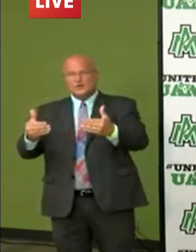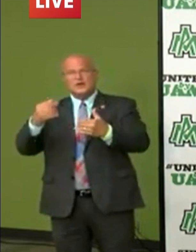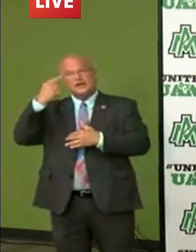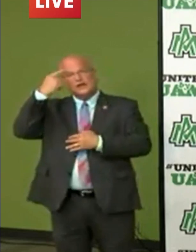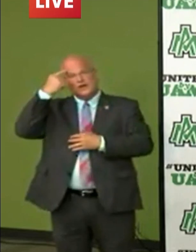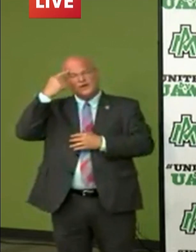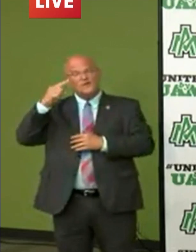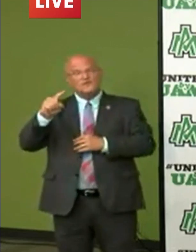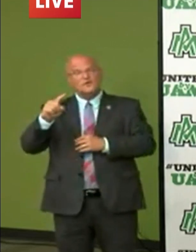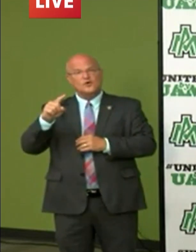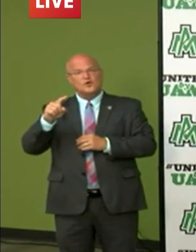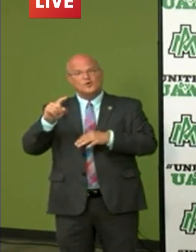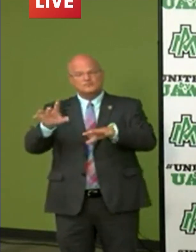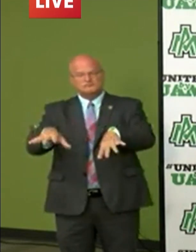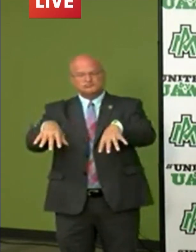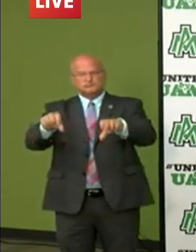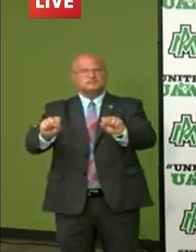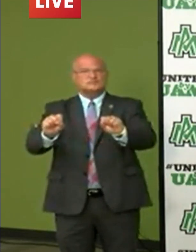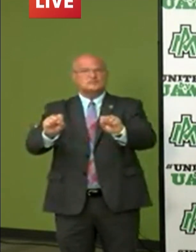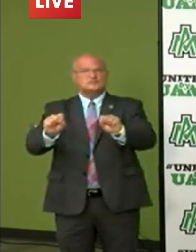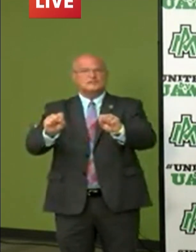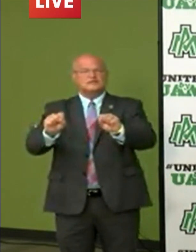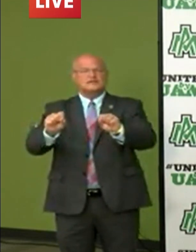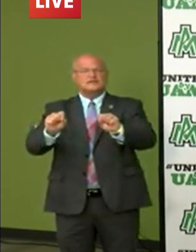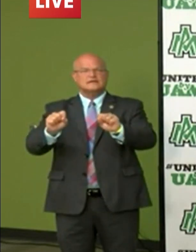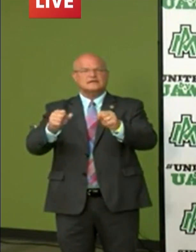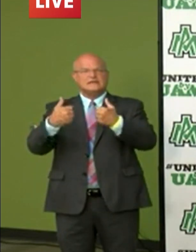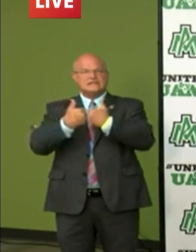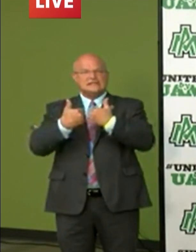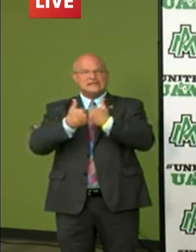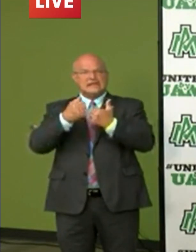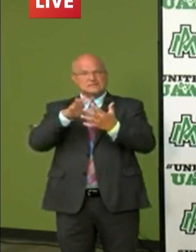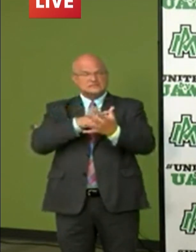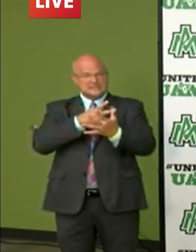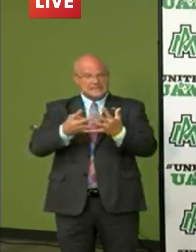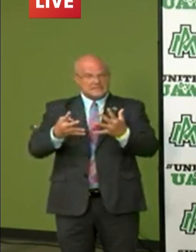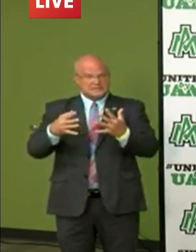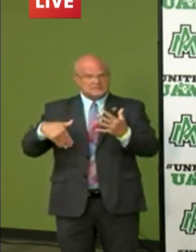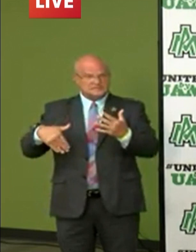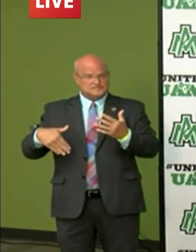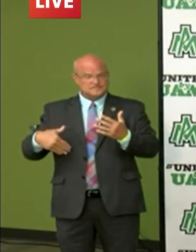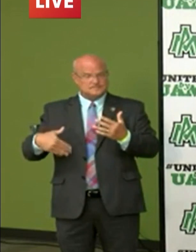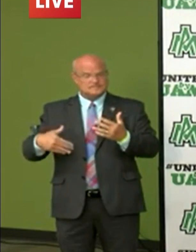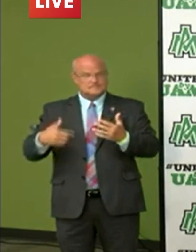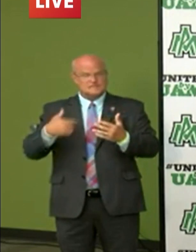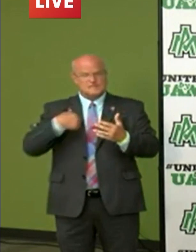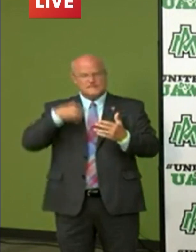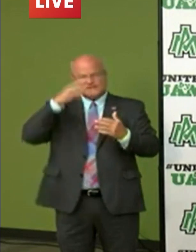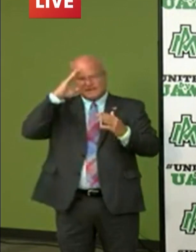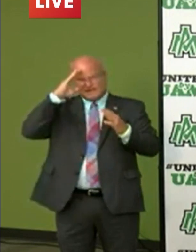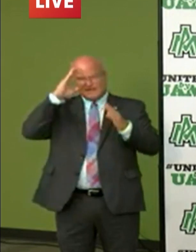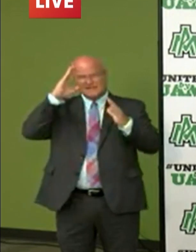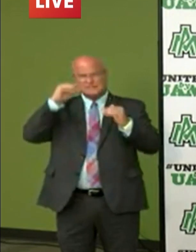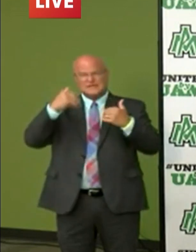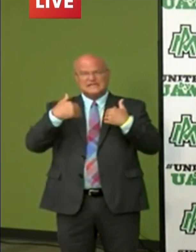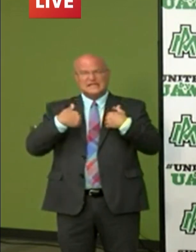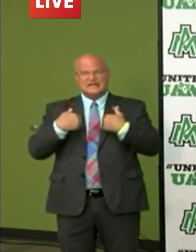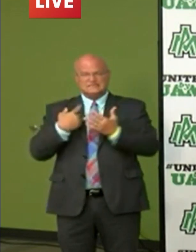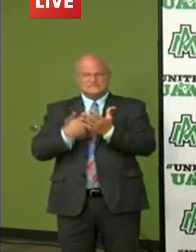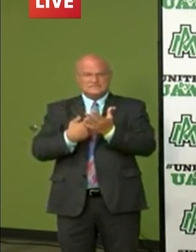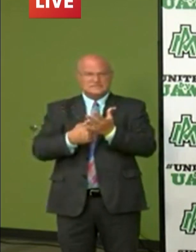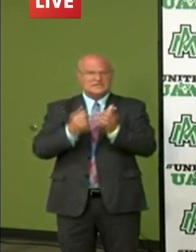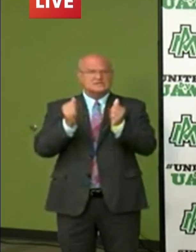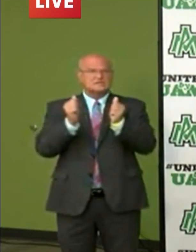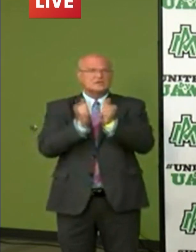for resuming the game schedule. And I expect to have the